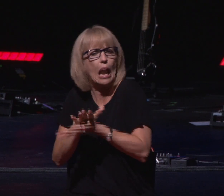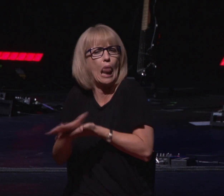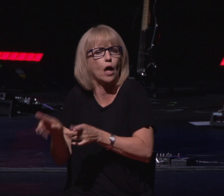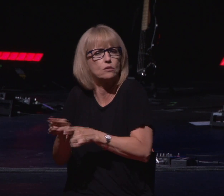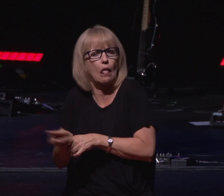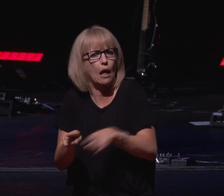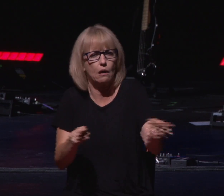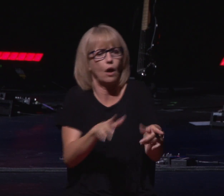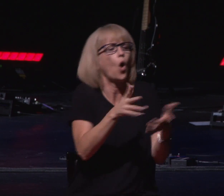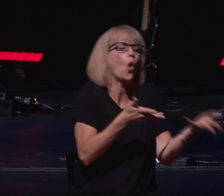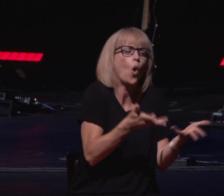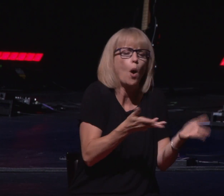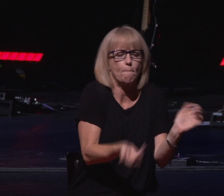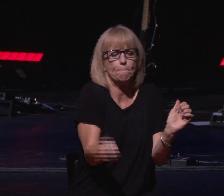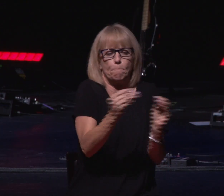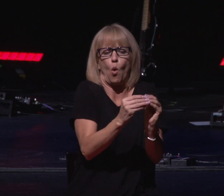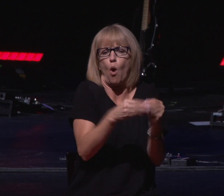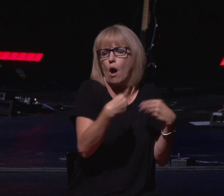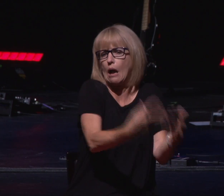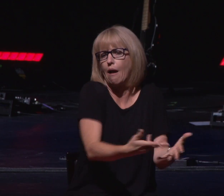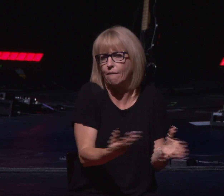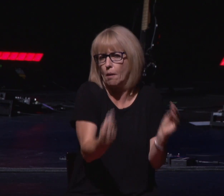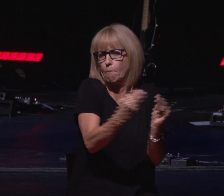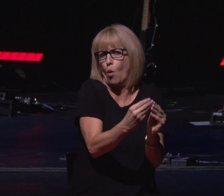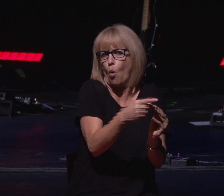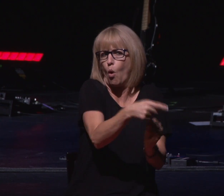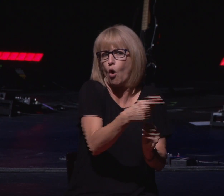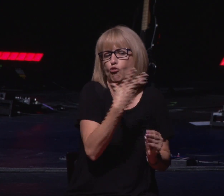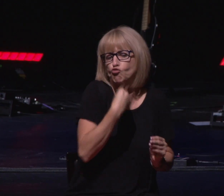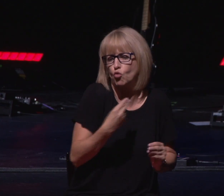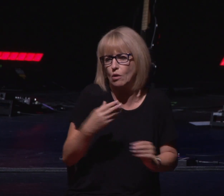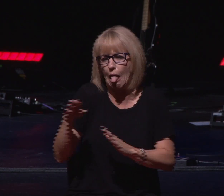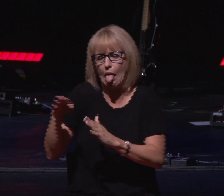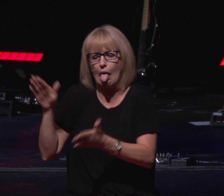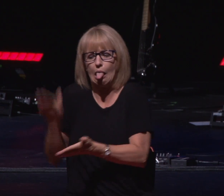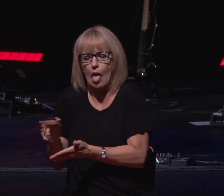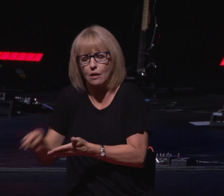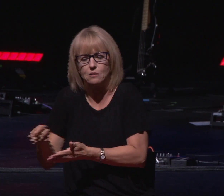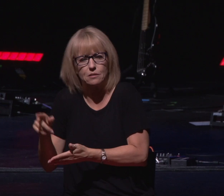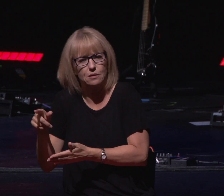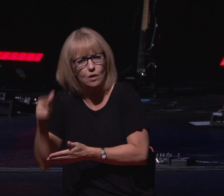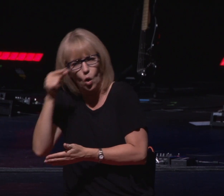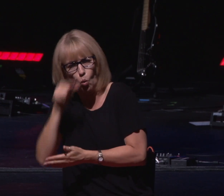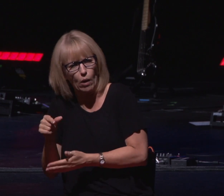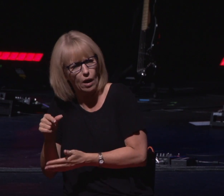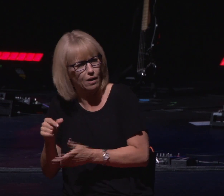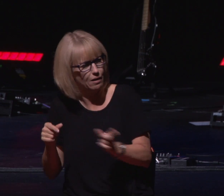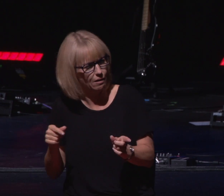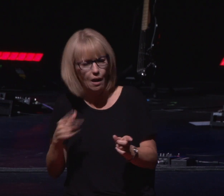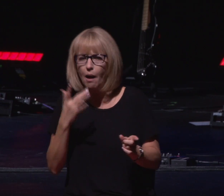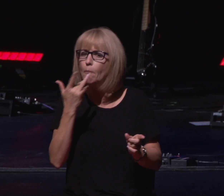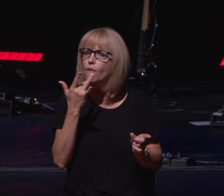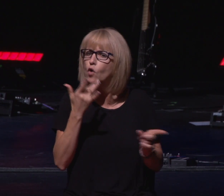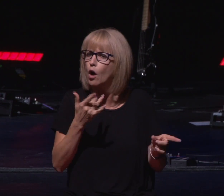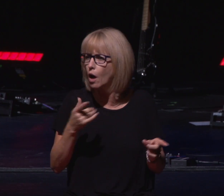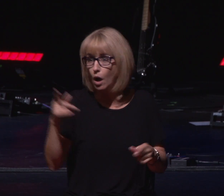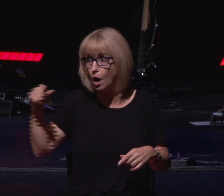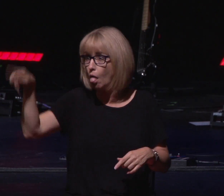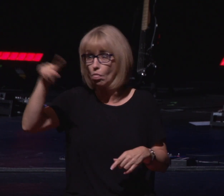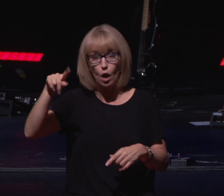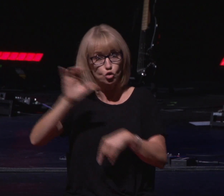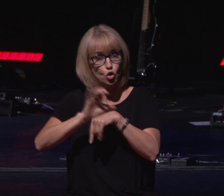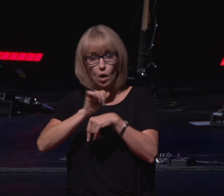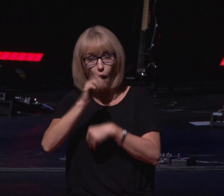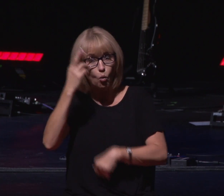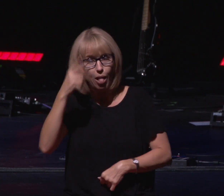There are different races. There's Jewish people, and then there's others. And the Jewish people were being favored in front of the others. They didn't even realize it, but the Greeks